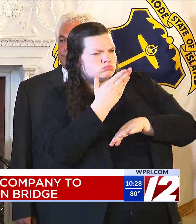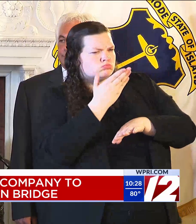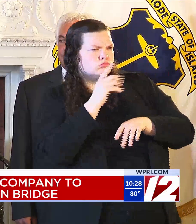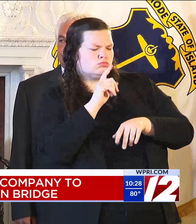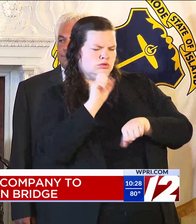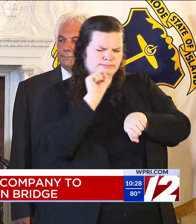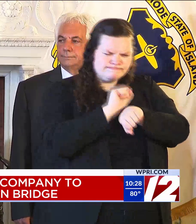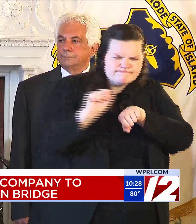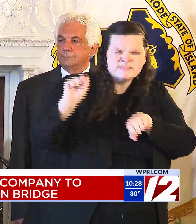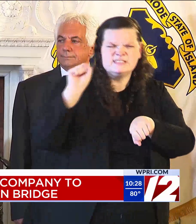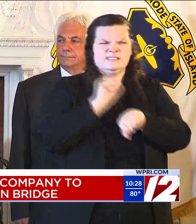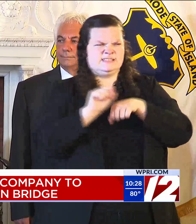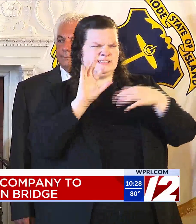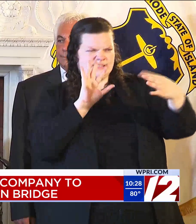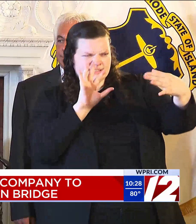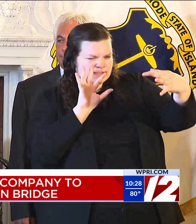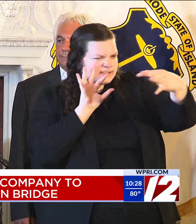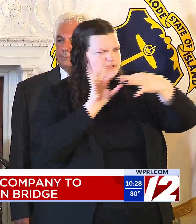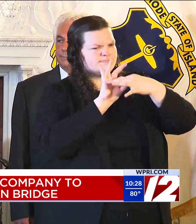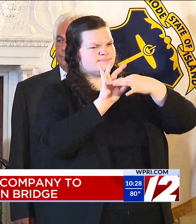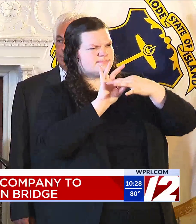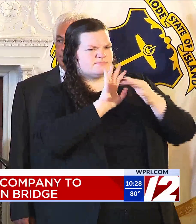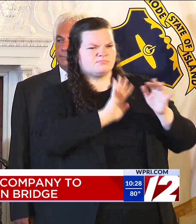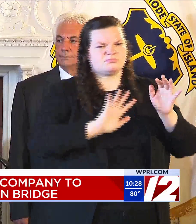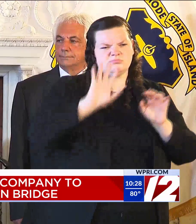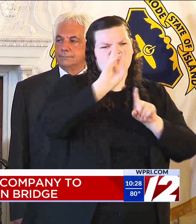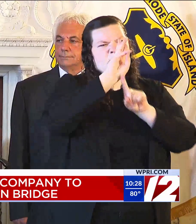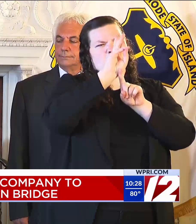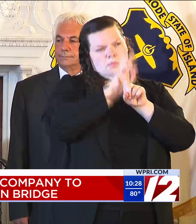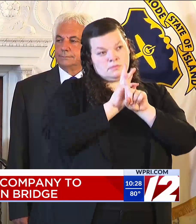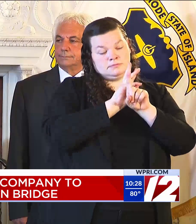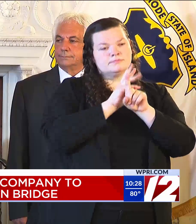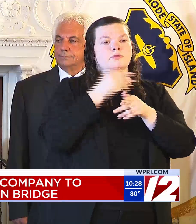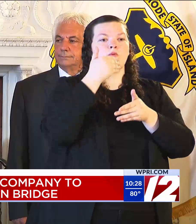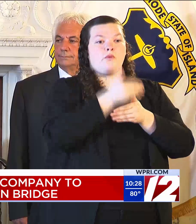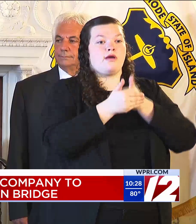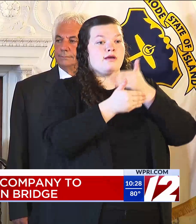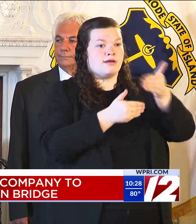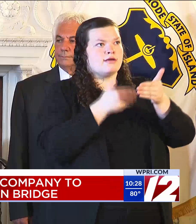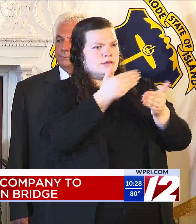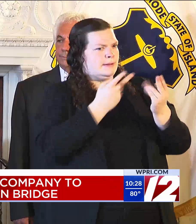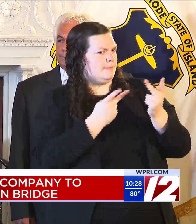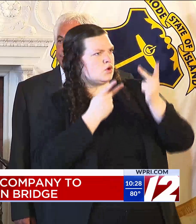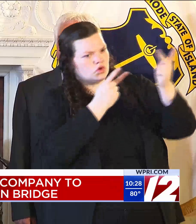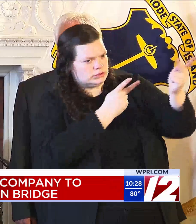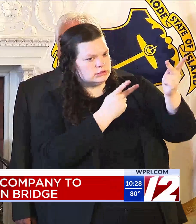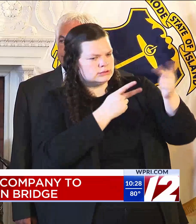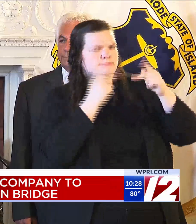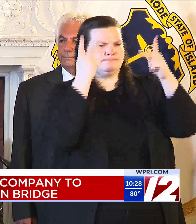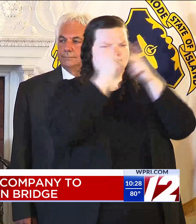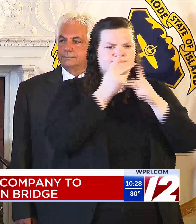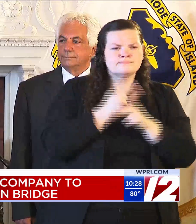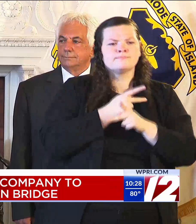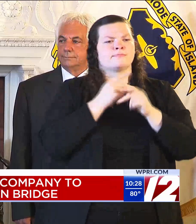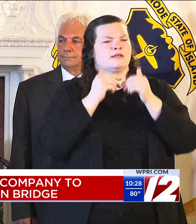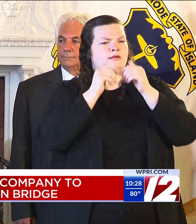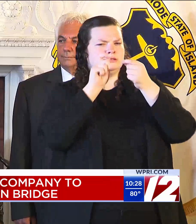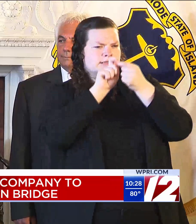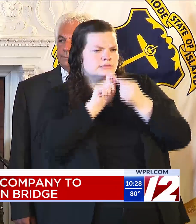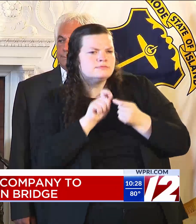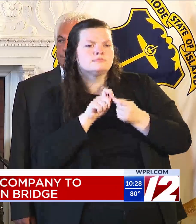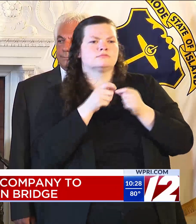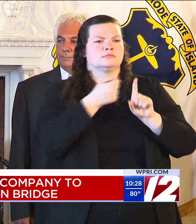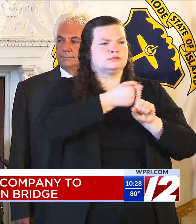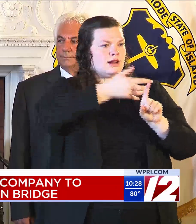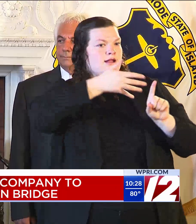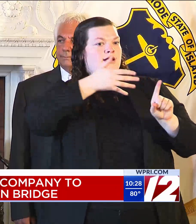produced a schedule with over 2,500 activities detailing all the work that will occur. We've performed site investigation. We've met